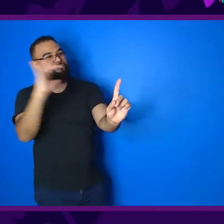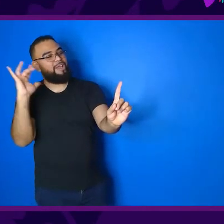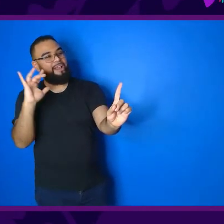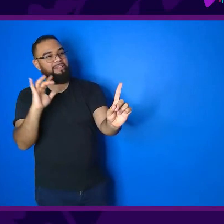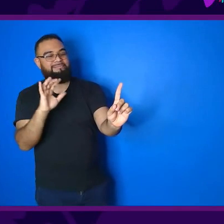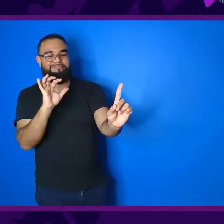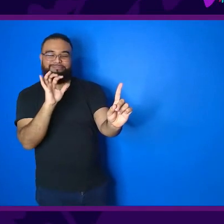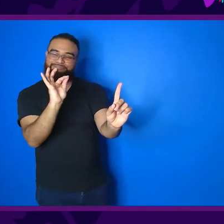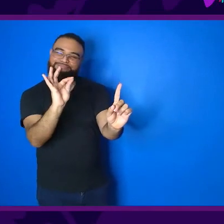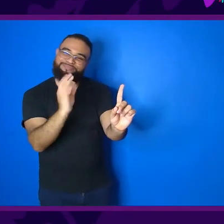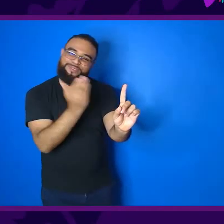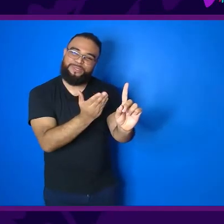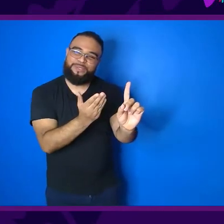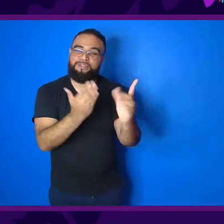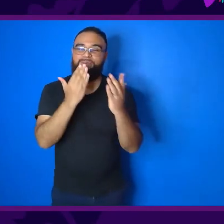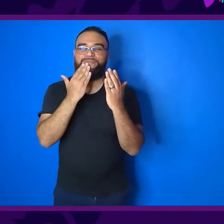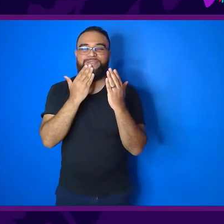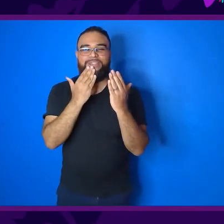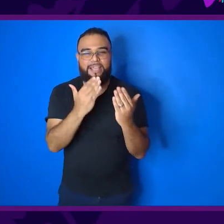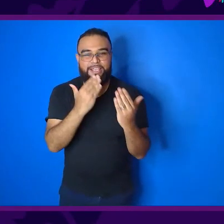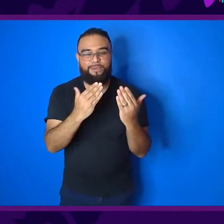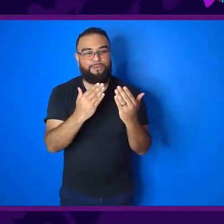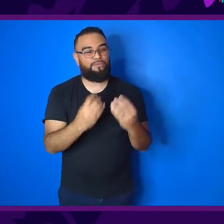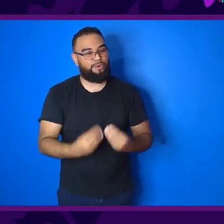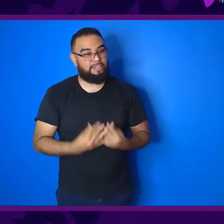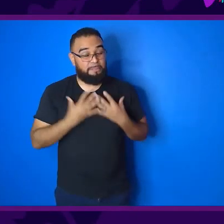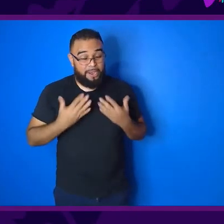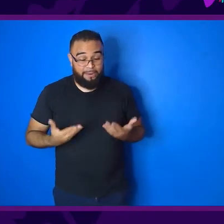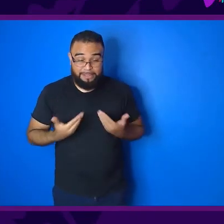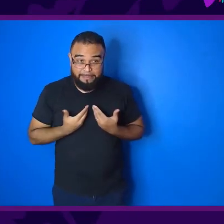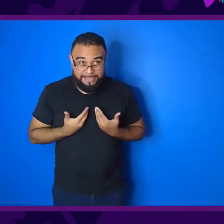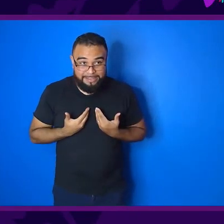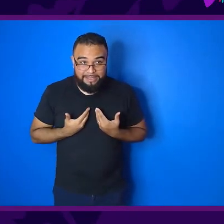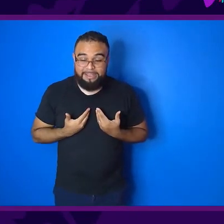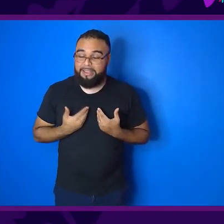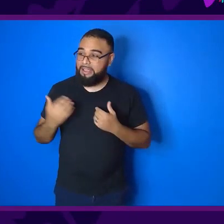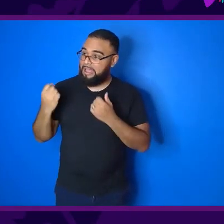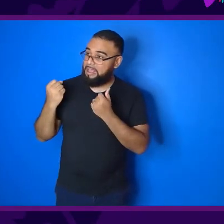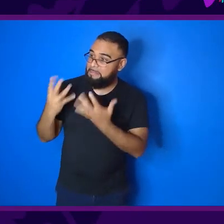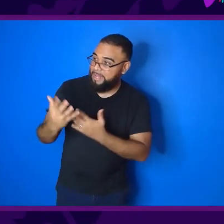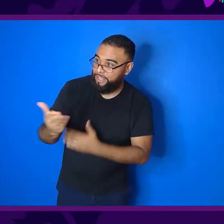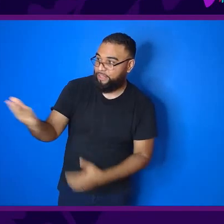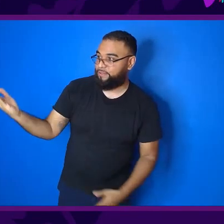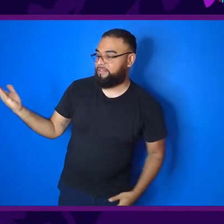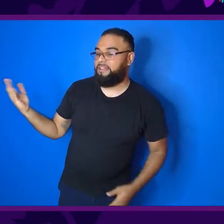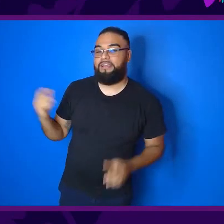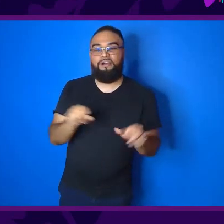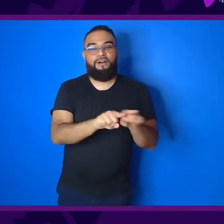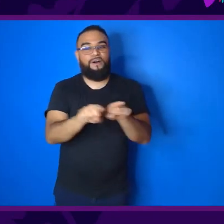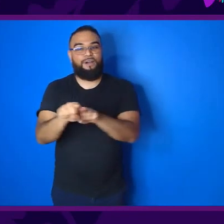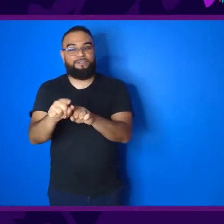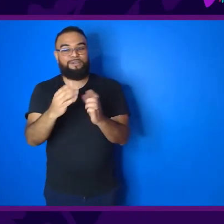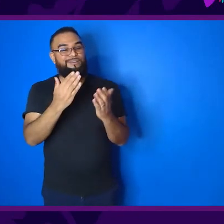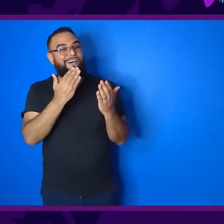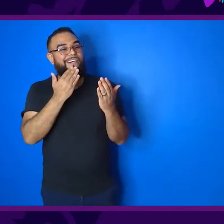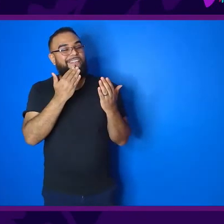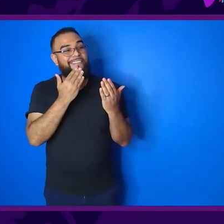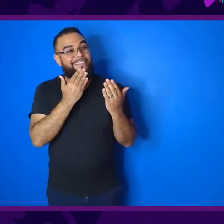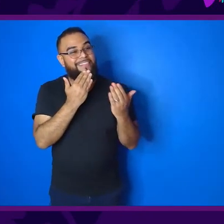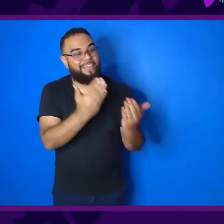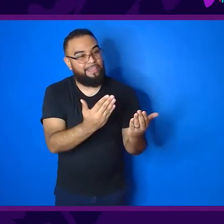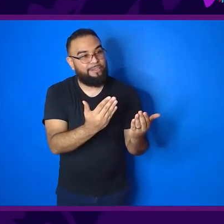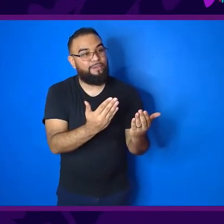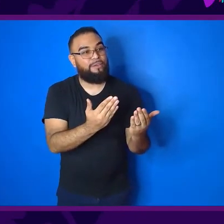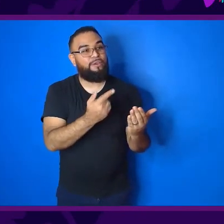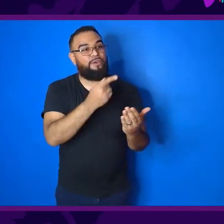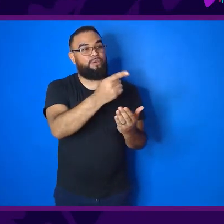thank you for inspiring me and many others. And also thank you for doing the work with the